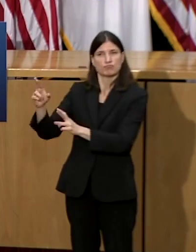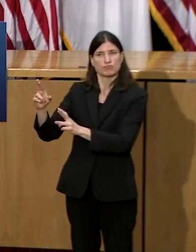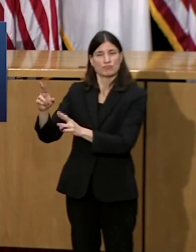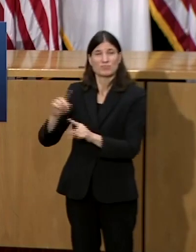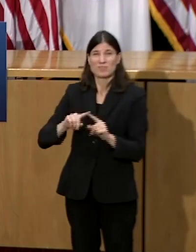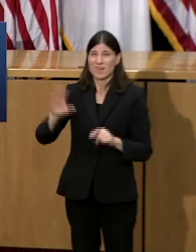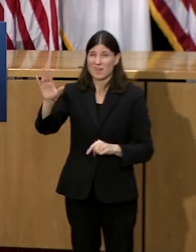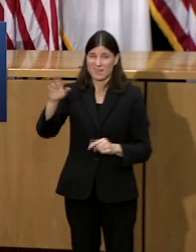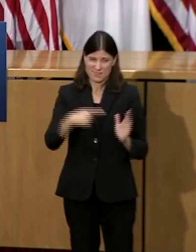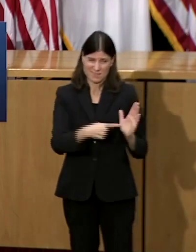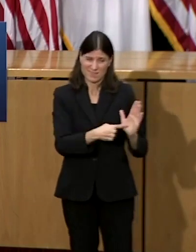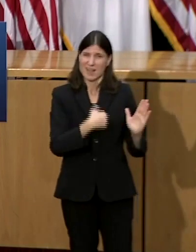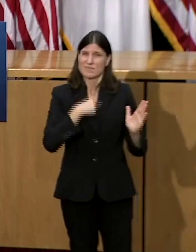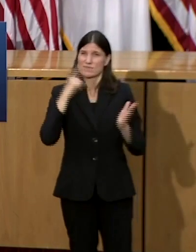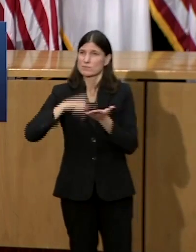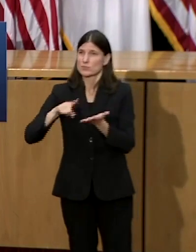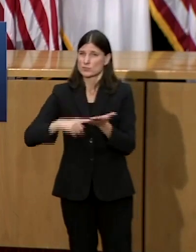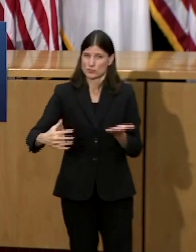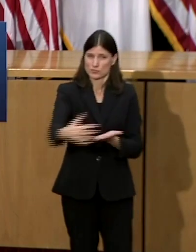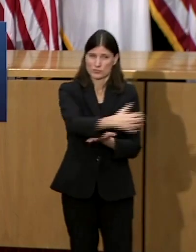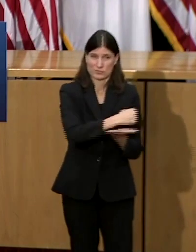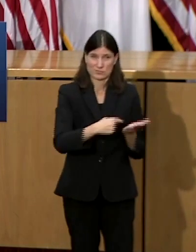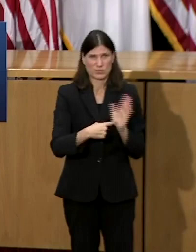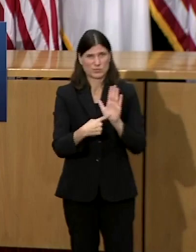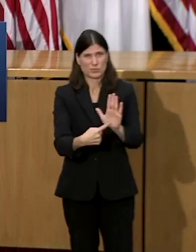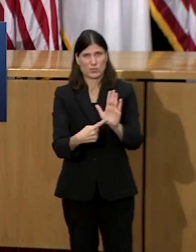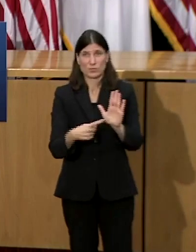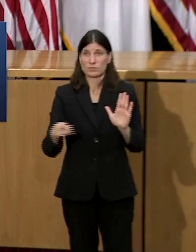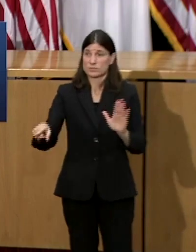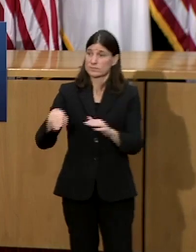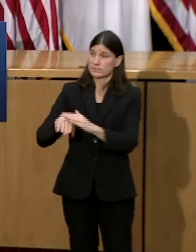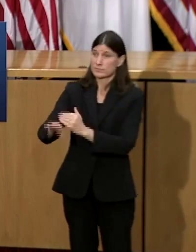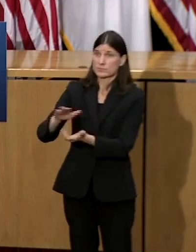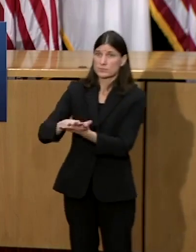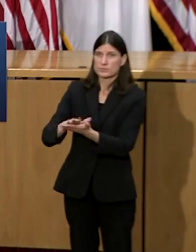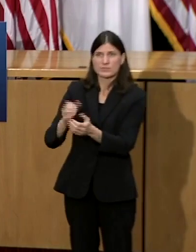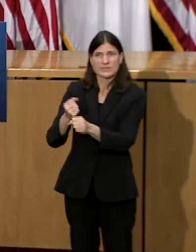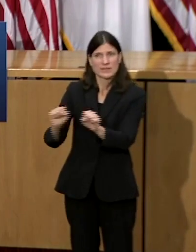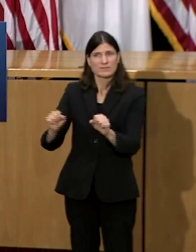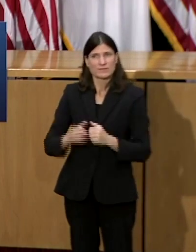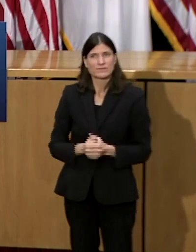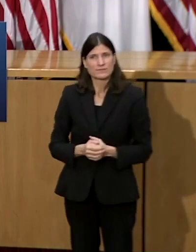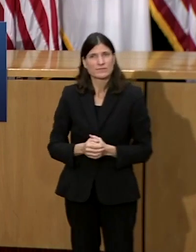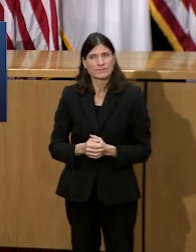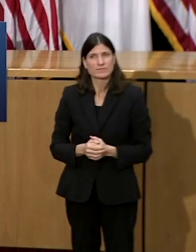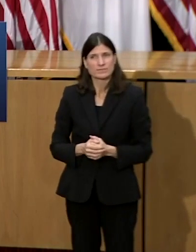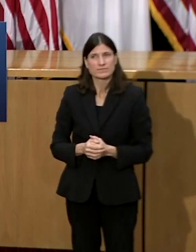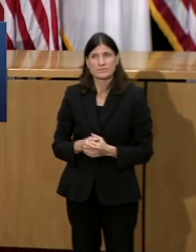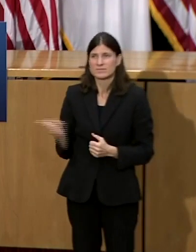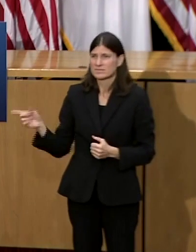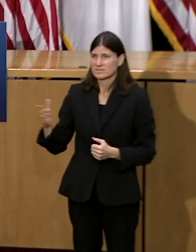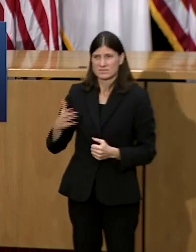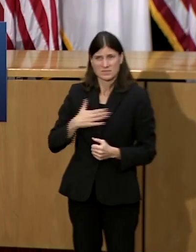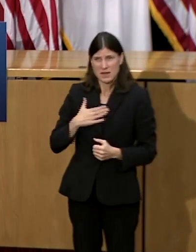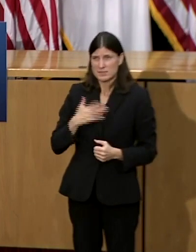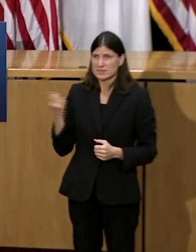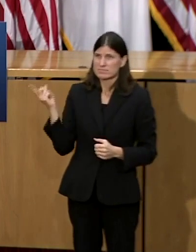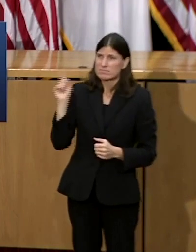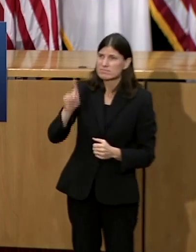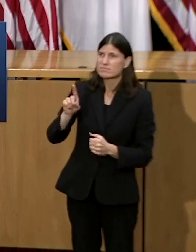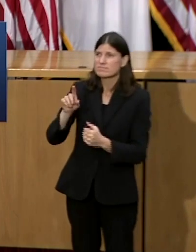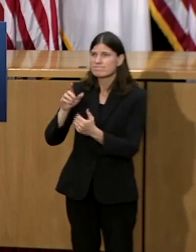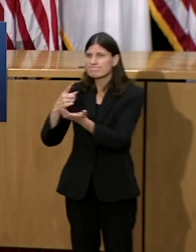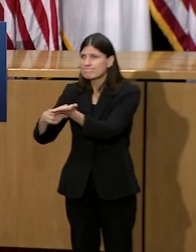so our job is to come up here and make sure that we're doing best by our kids. And right now, the medical advice and what we've seen